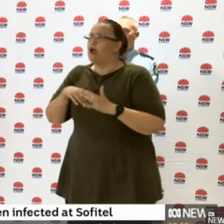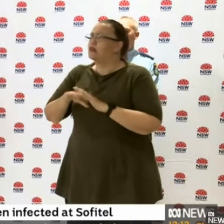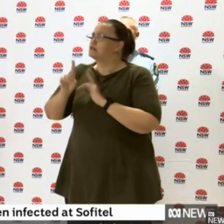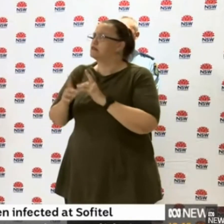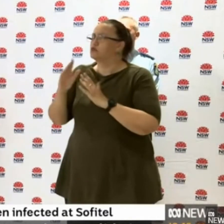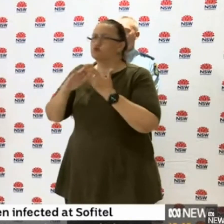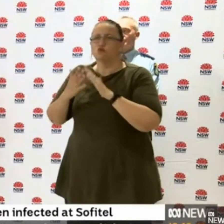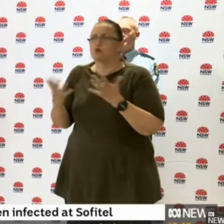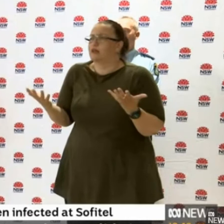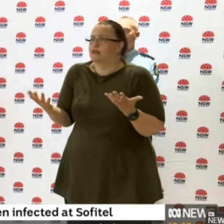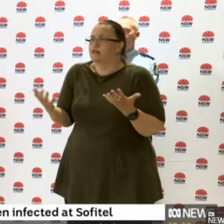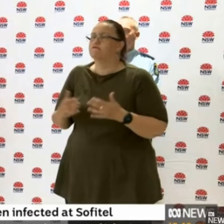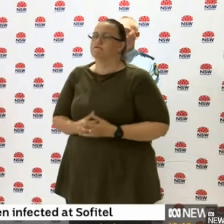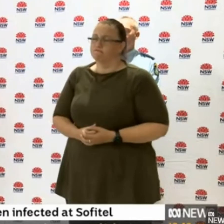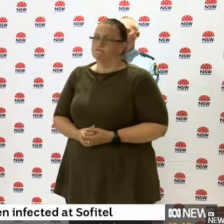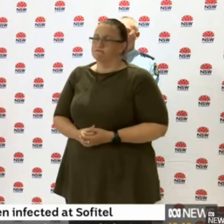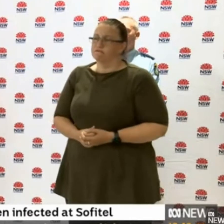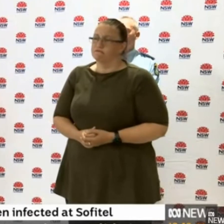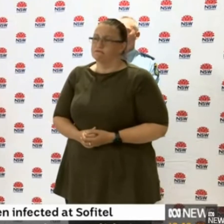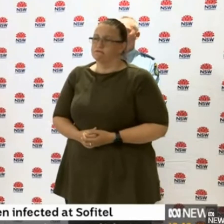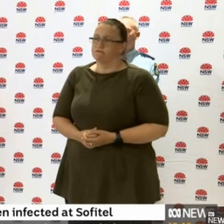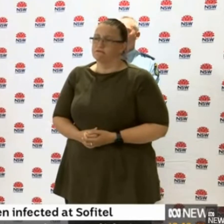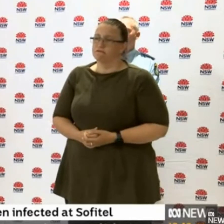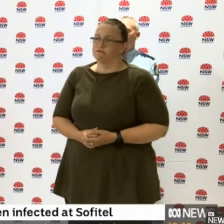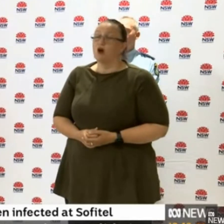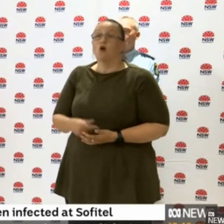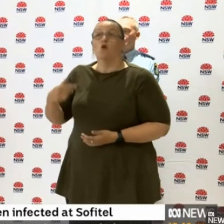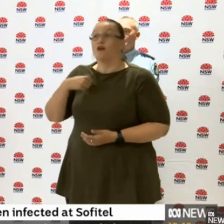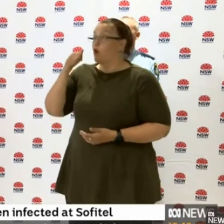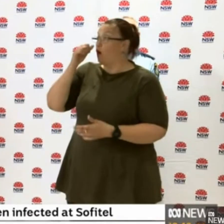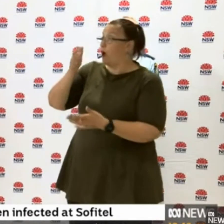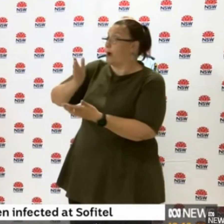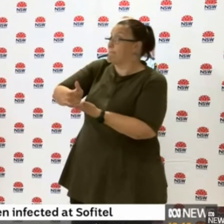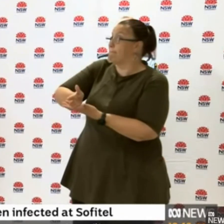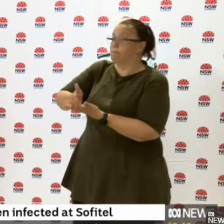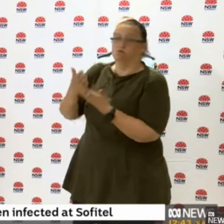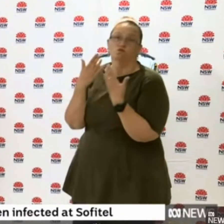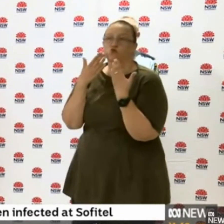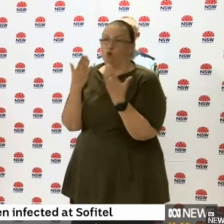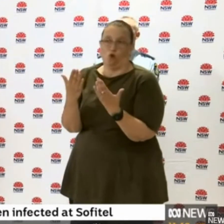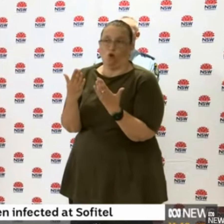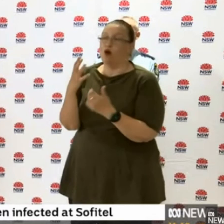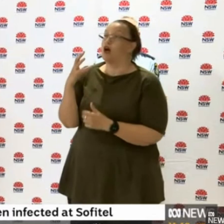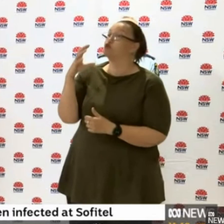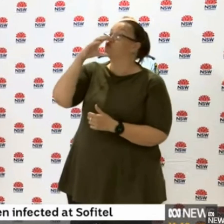and assuming that if they were exposed around that date, then they could have been infectious a few days later.